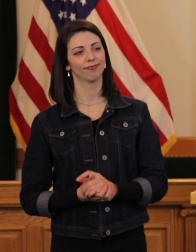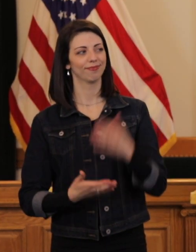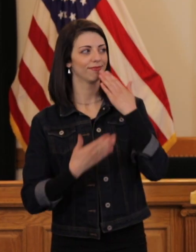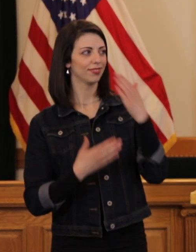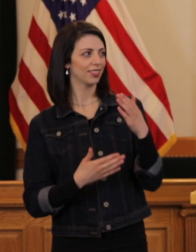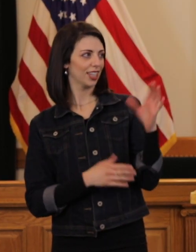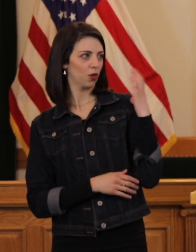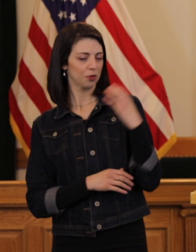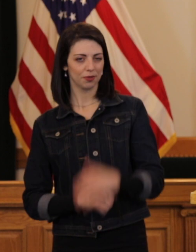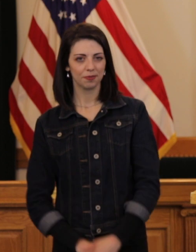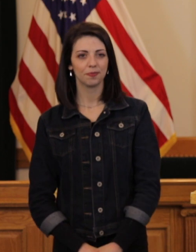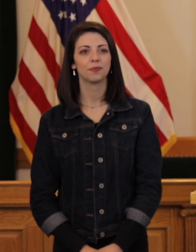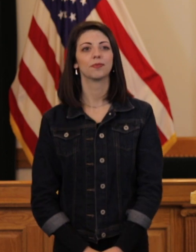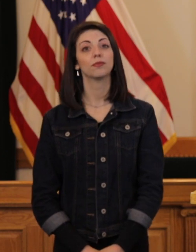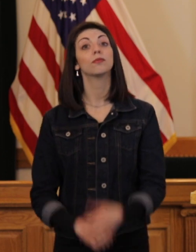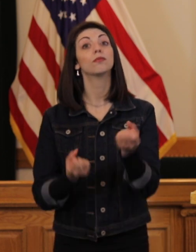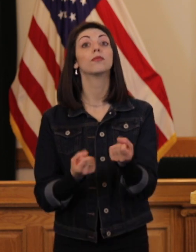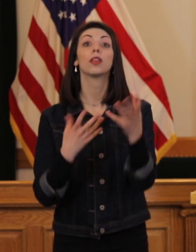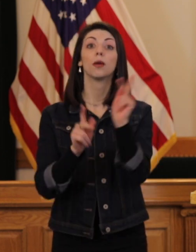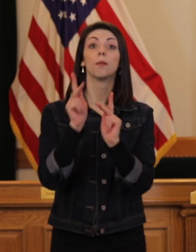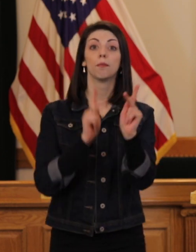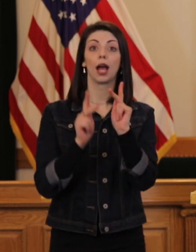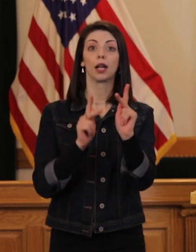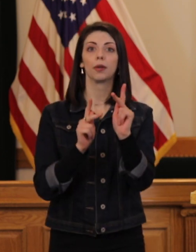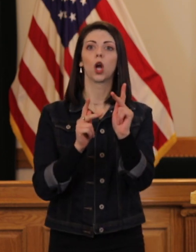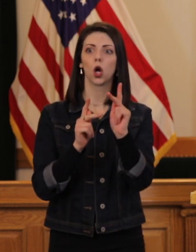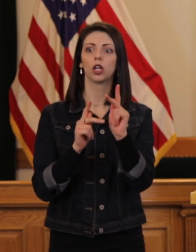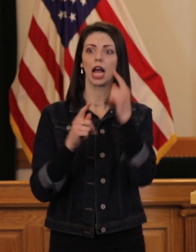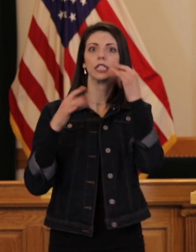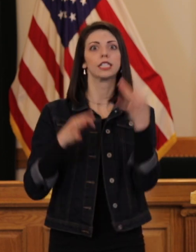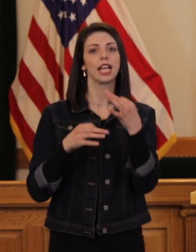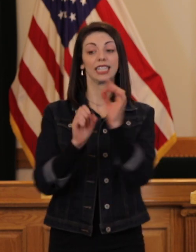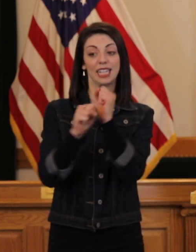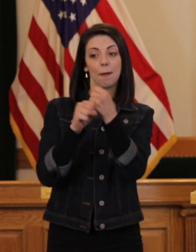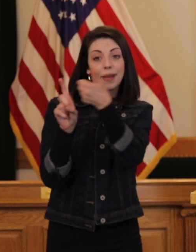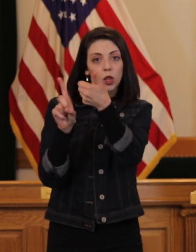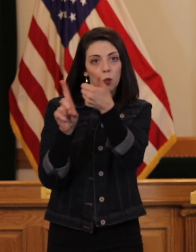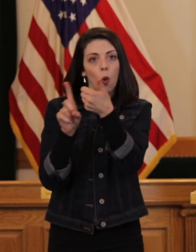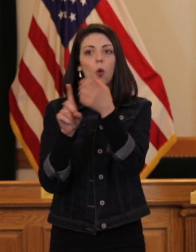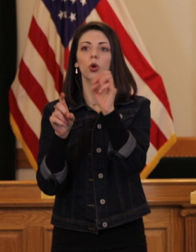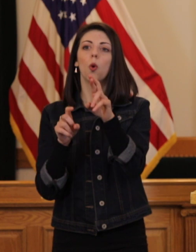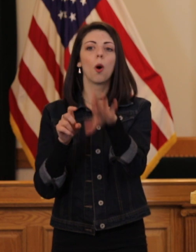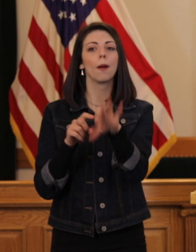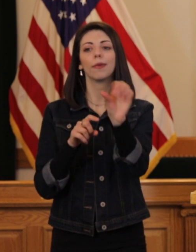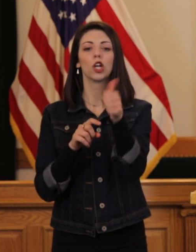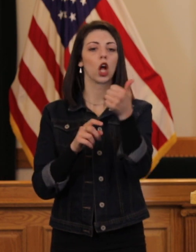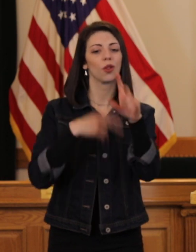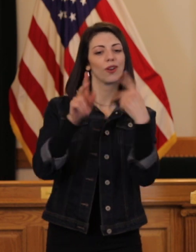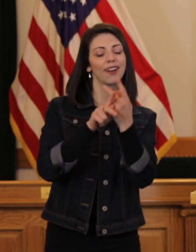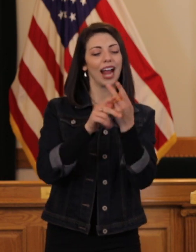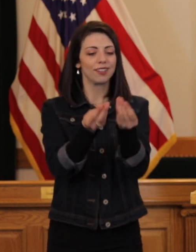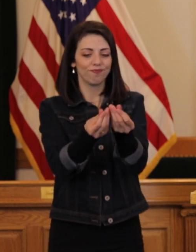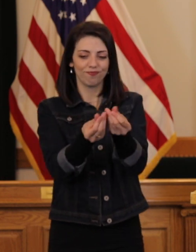Thank you, Mr. Chairman. Many people have turned to making their own face masks or choosing some type of other material as